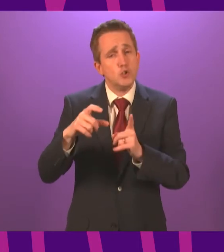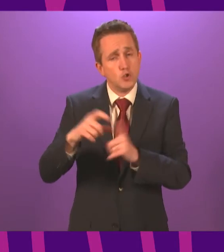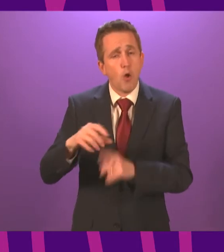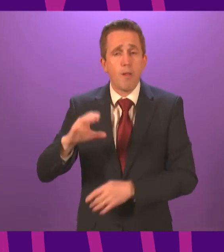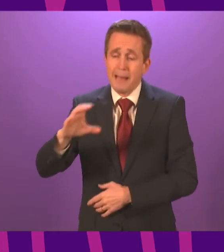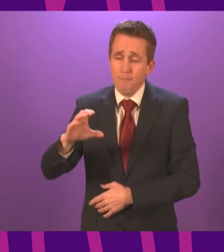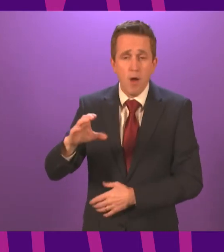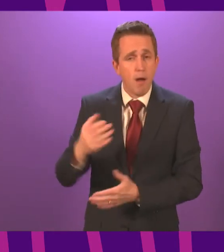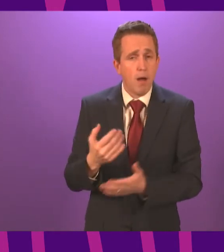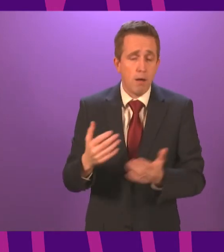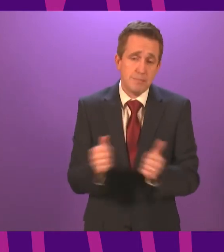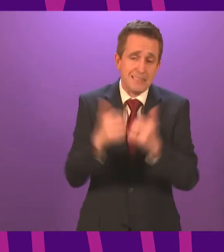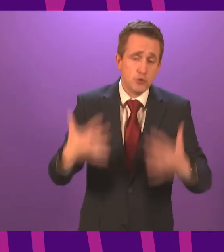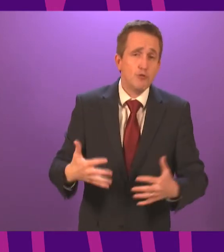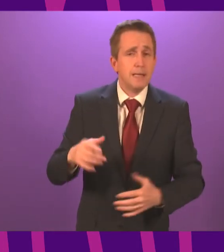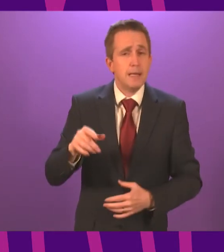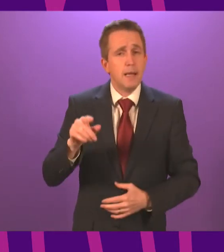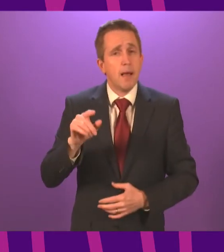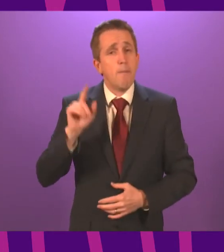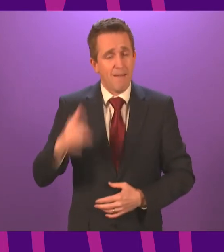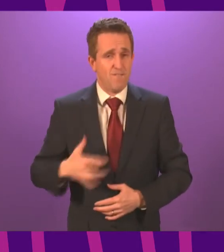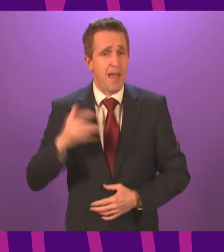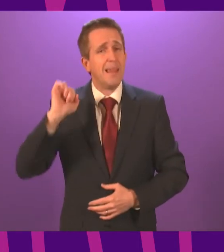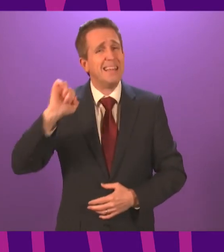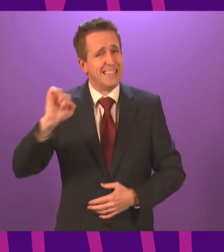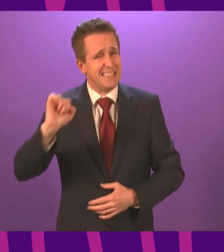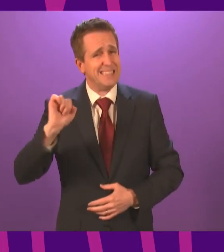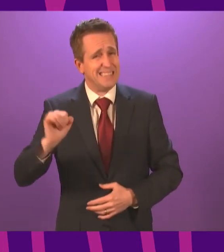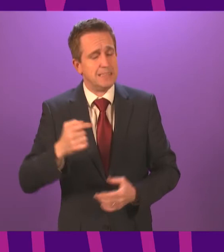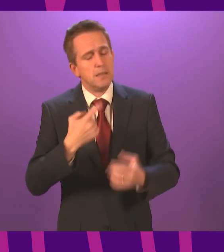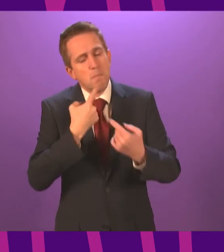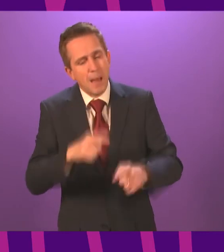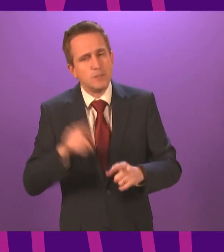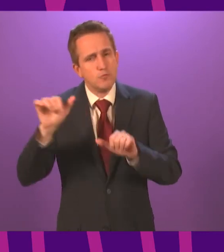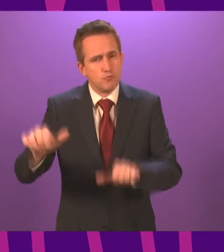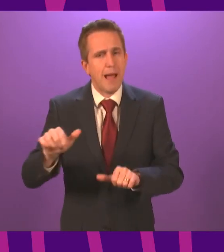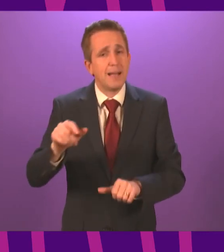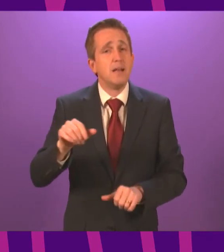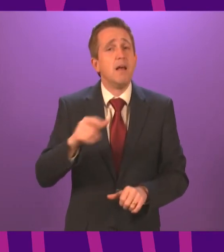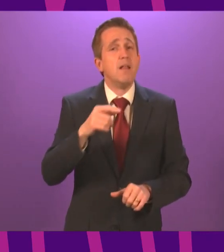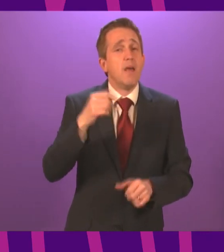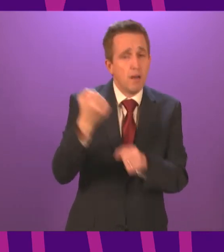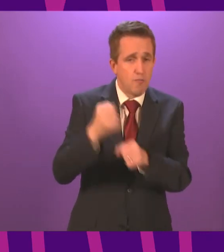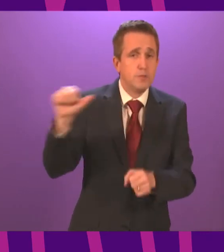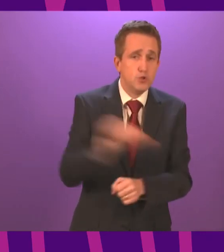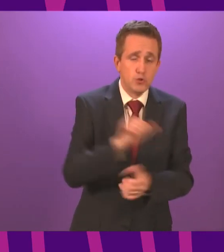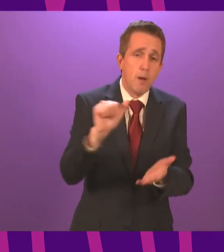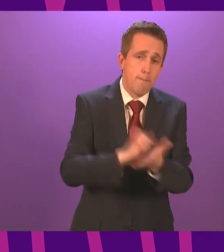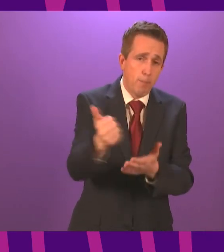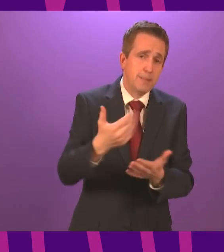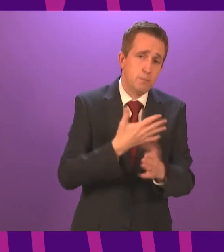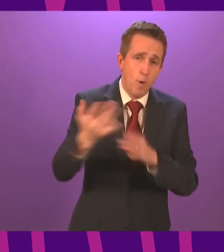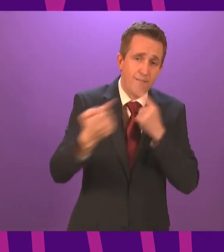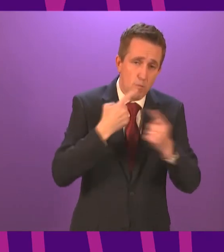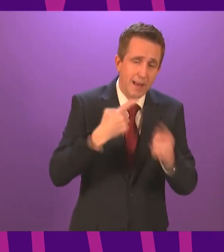I disagree with Donald Cameron, but I think his tone was right in the way that he said government should publish more information and advice, and I agree with